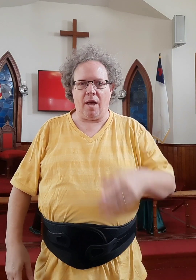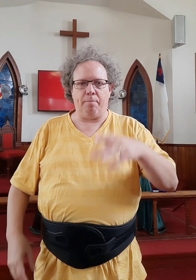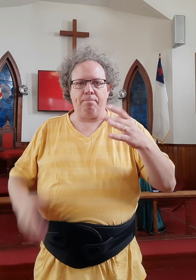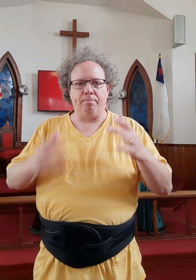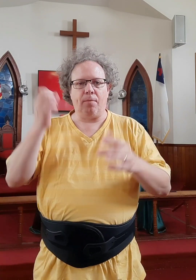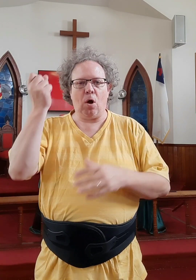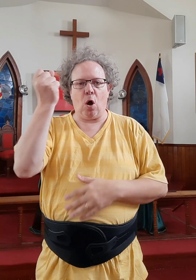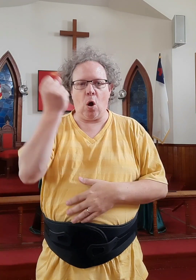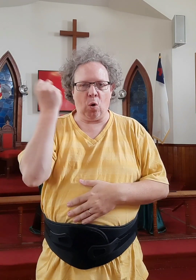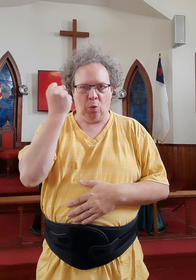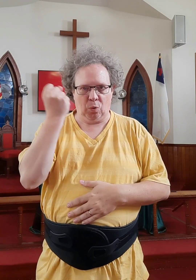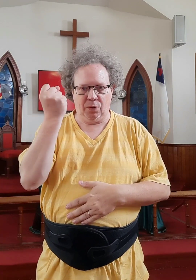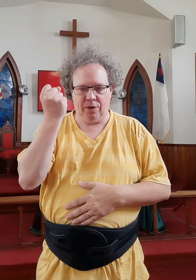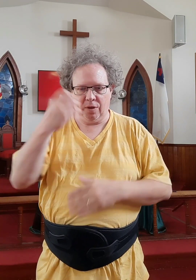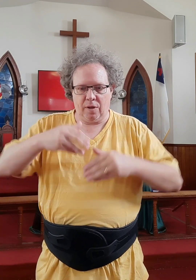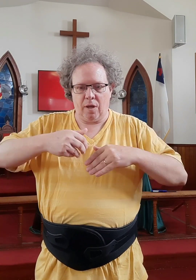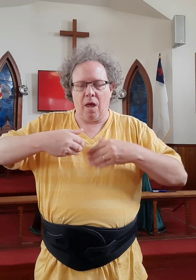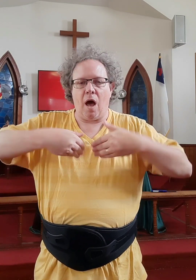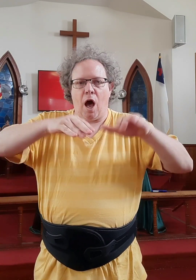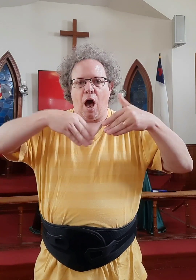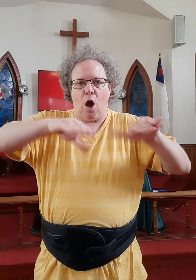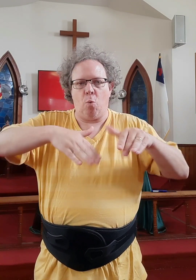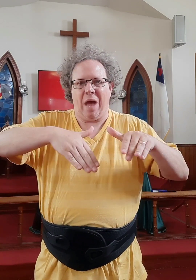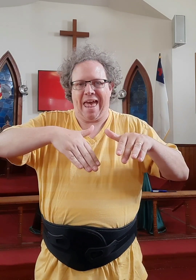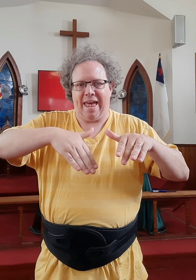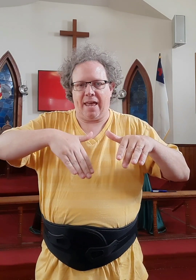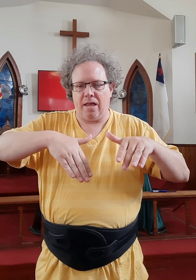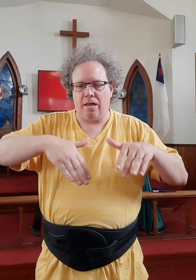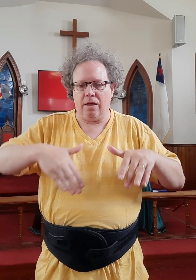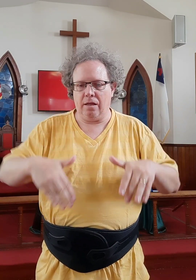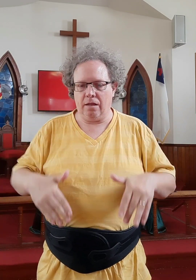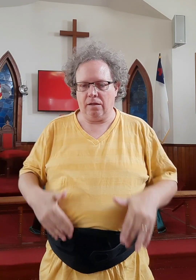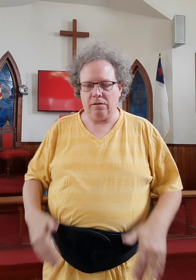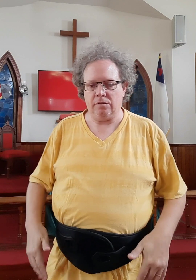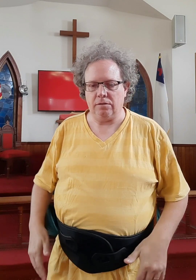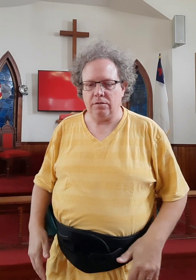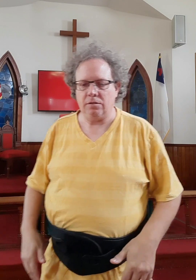to hold away.